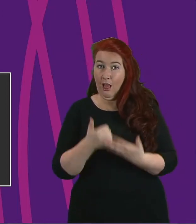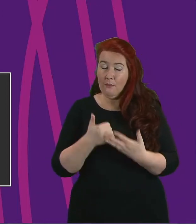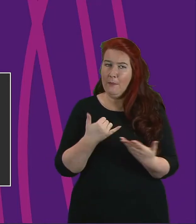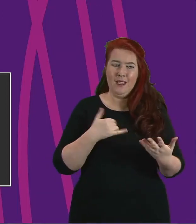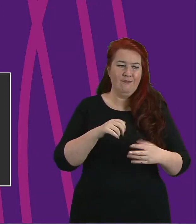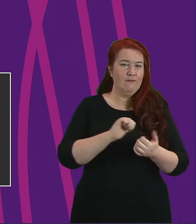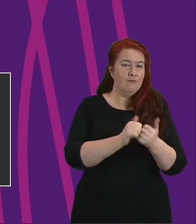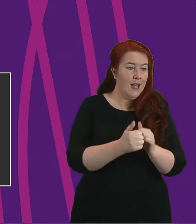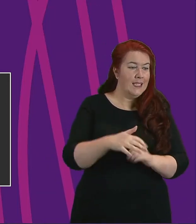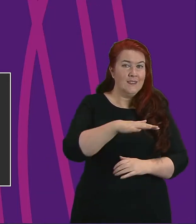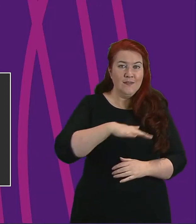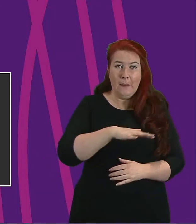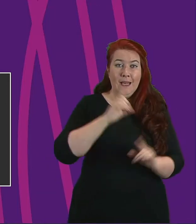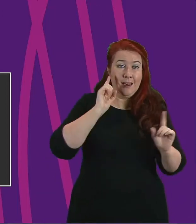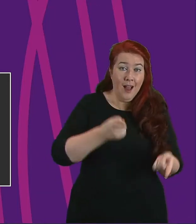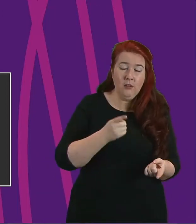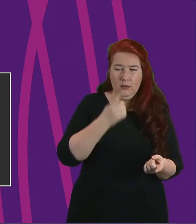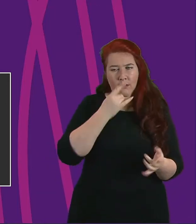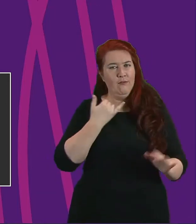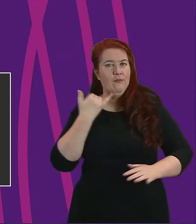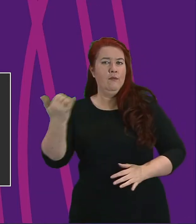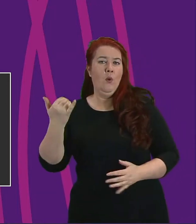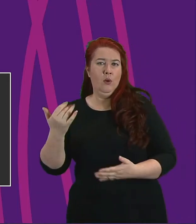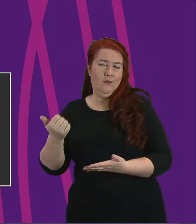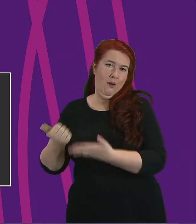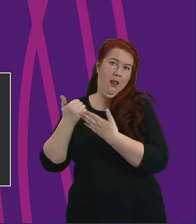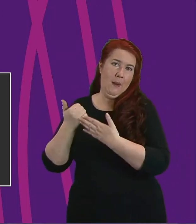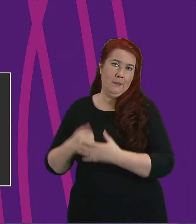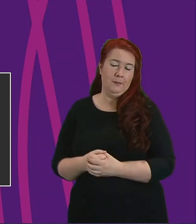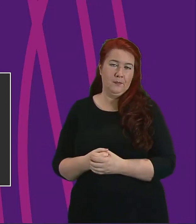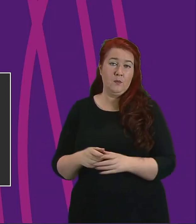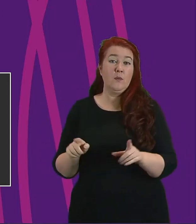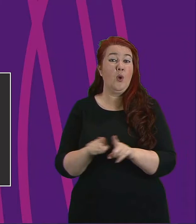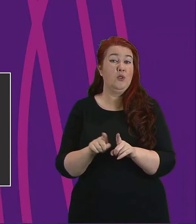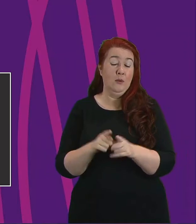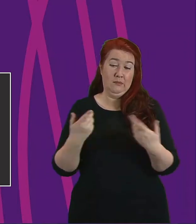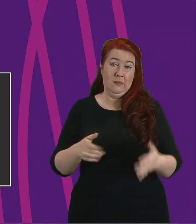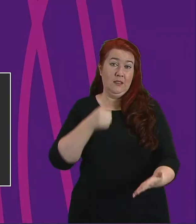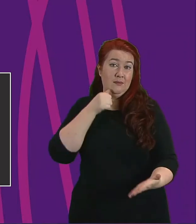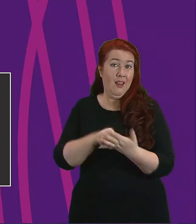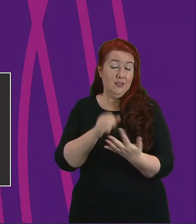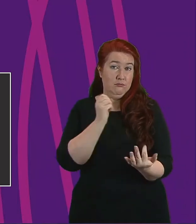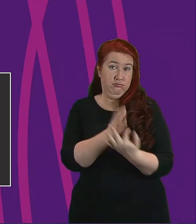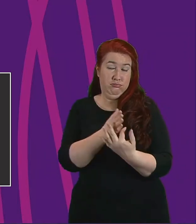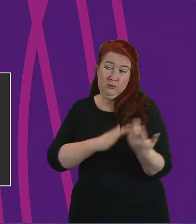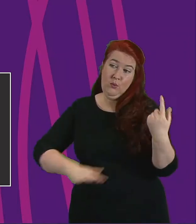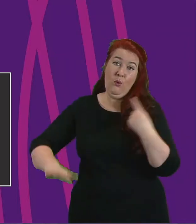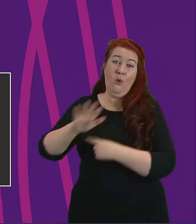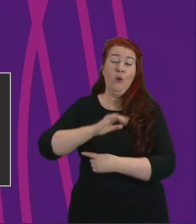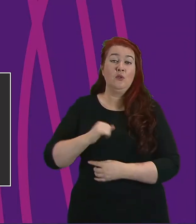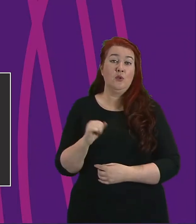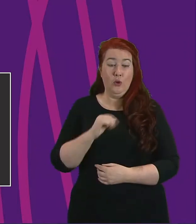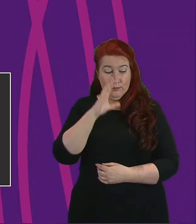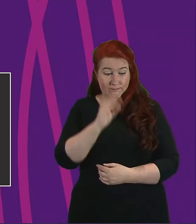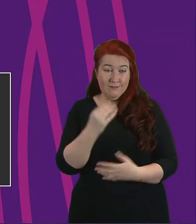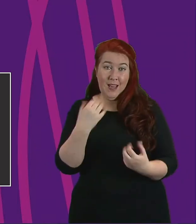or others nearby can access it. We wrote to every household in Scotland to make them aware of the help and support that is